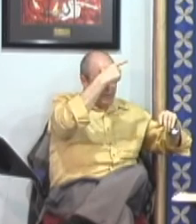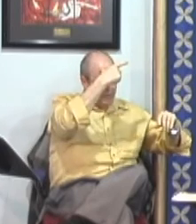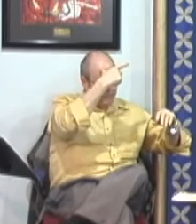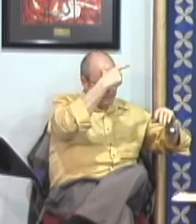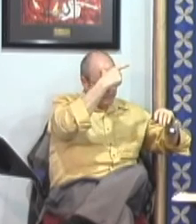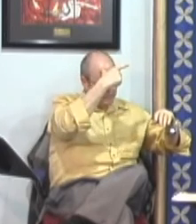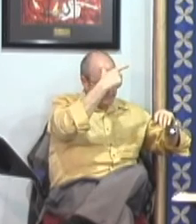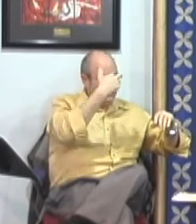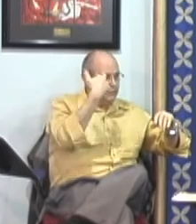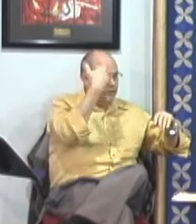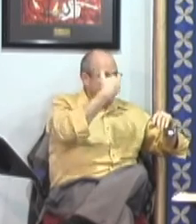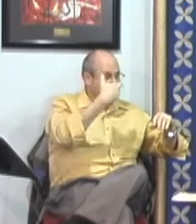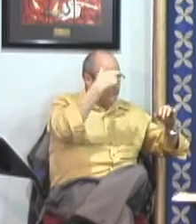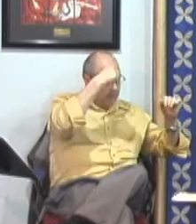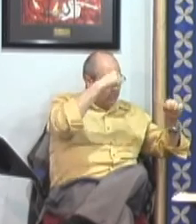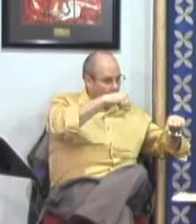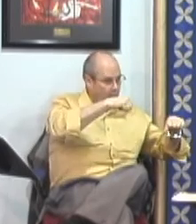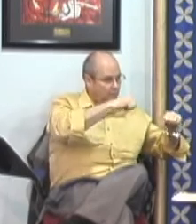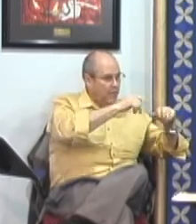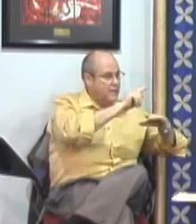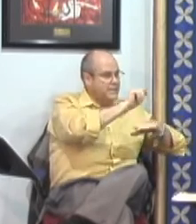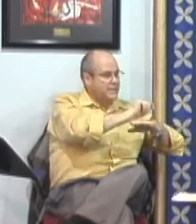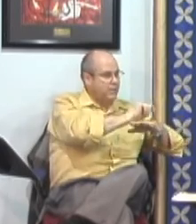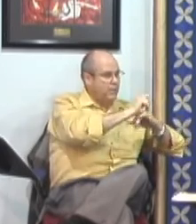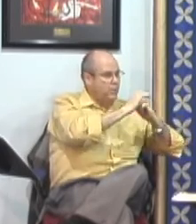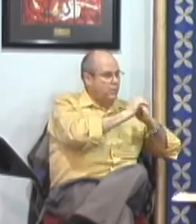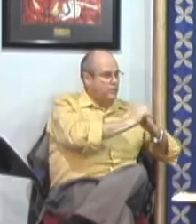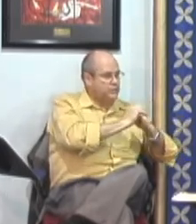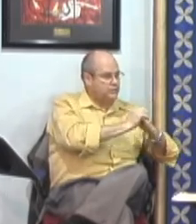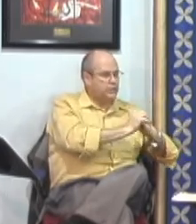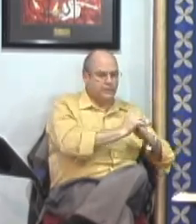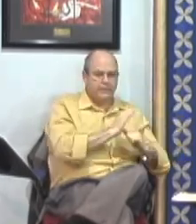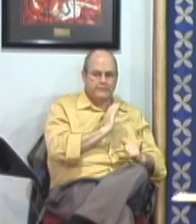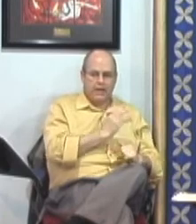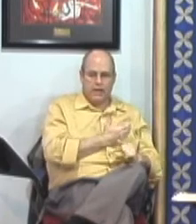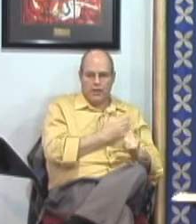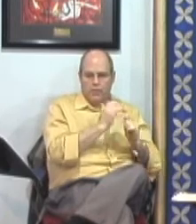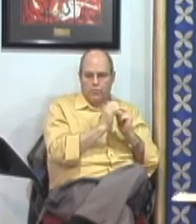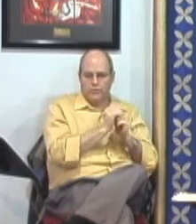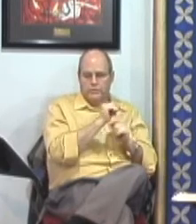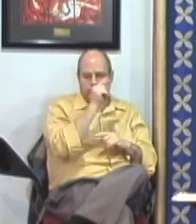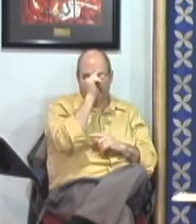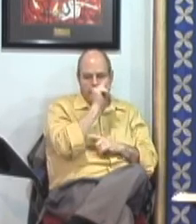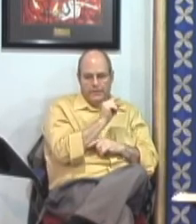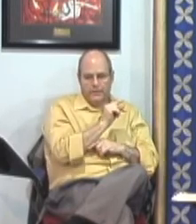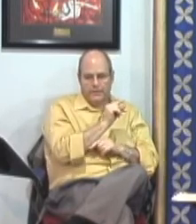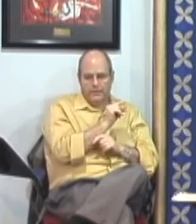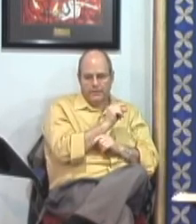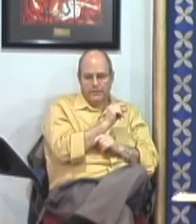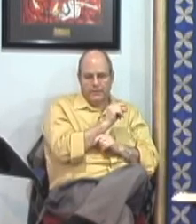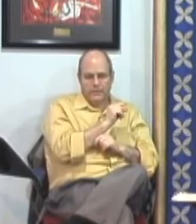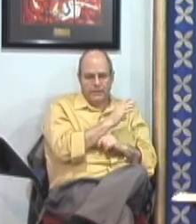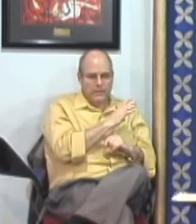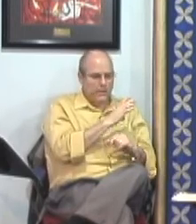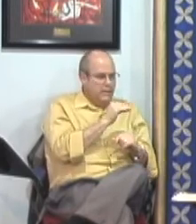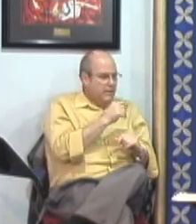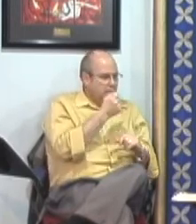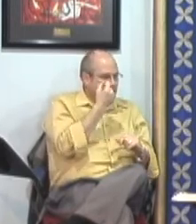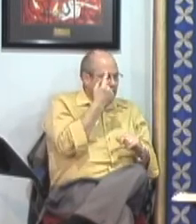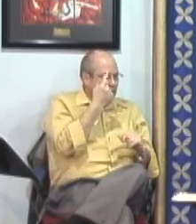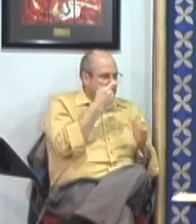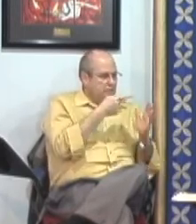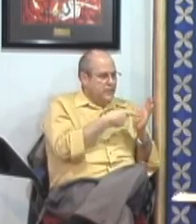or reasonable temple worship. It's our reasonable worship in the Greek. And